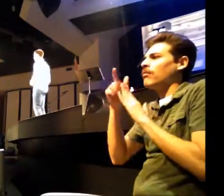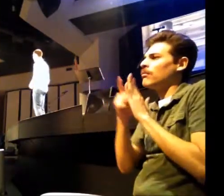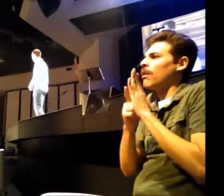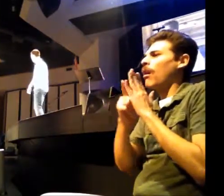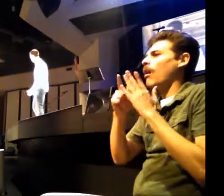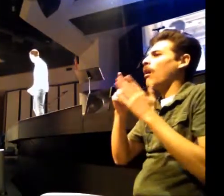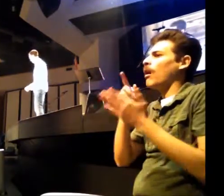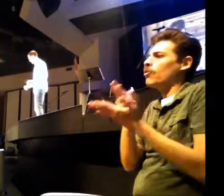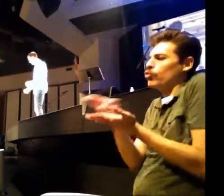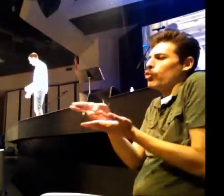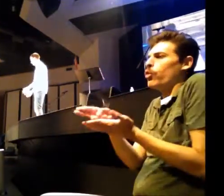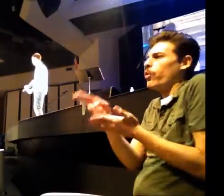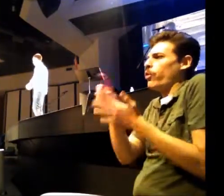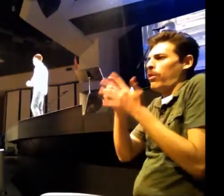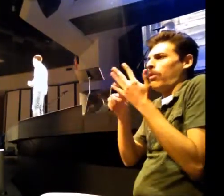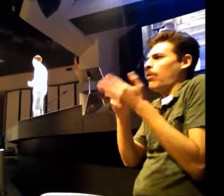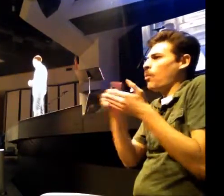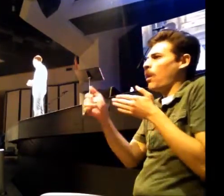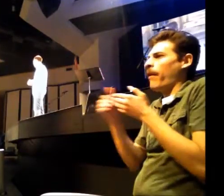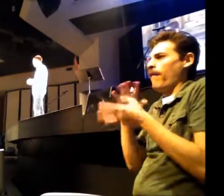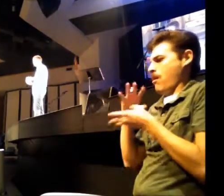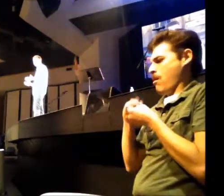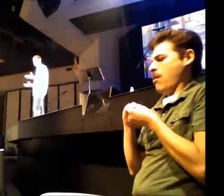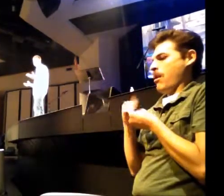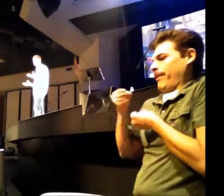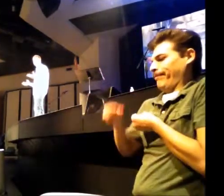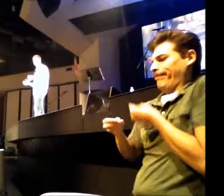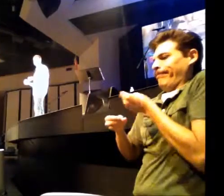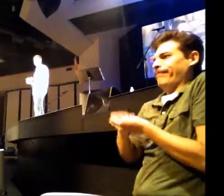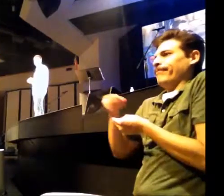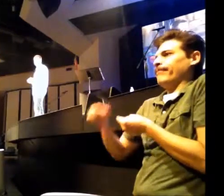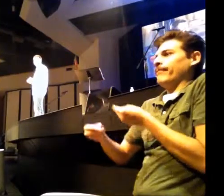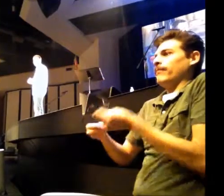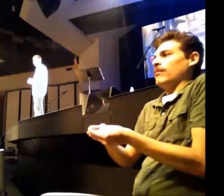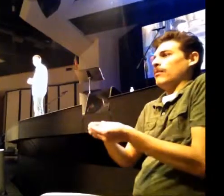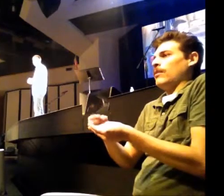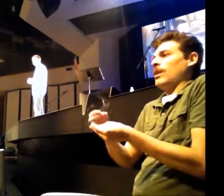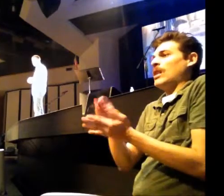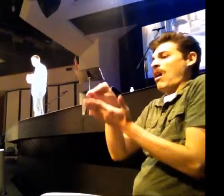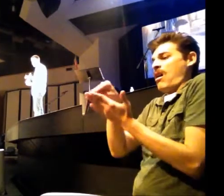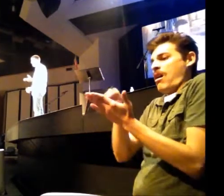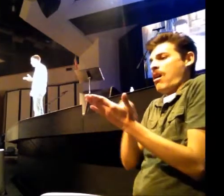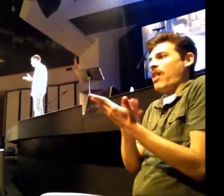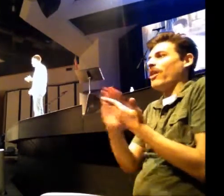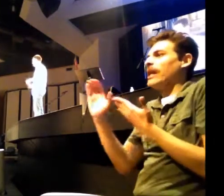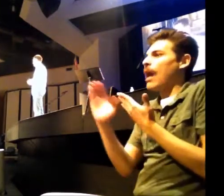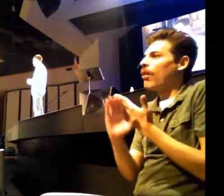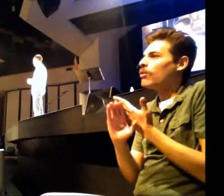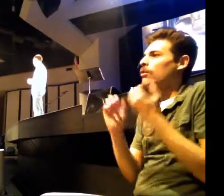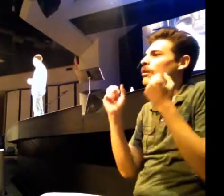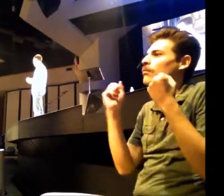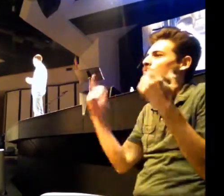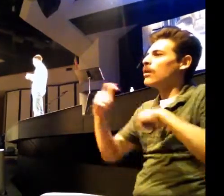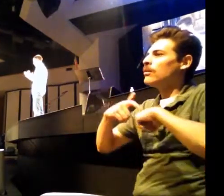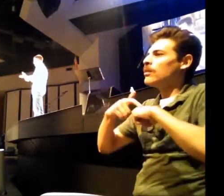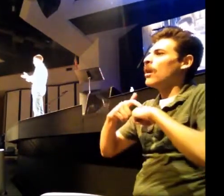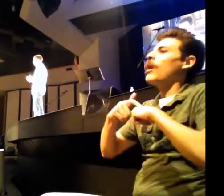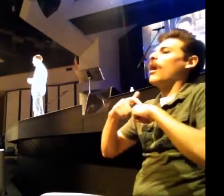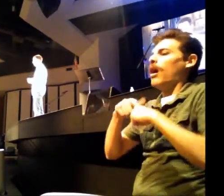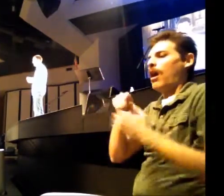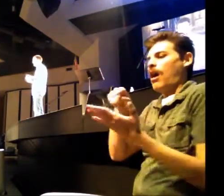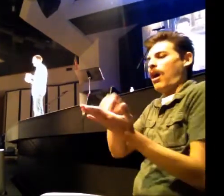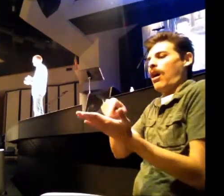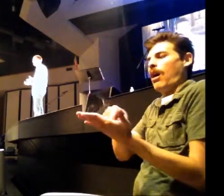from generation to generation. It was often a part of their calendar. Israel was no exception. In fact, God, at one point in time, goes and